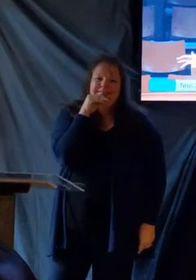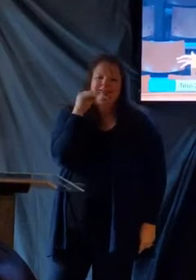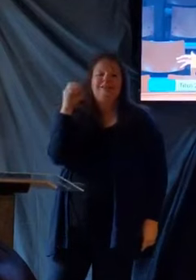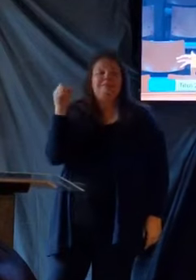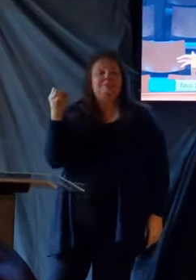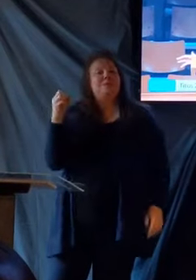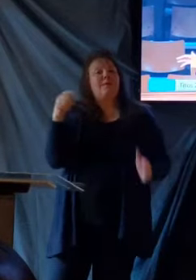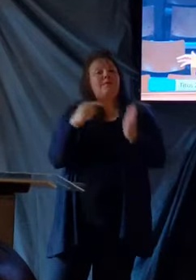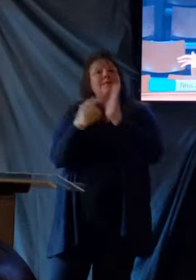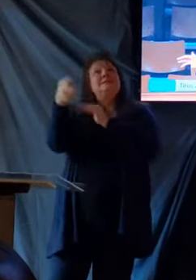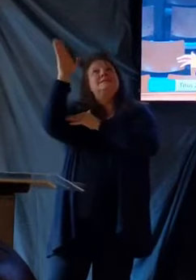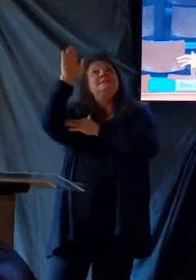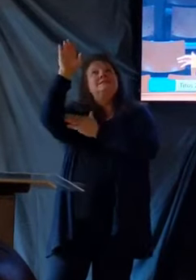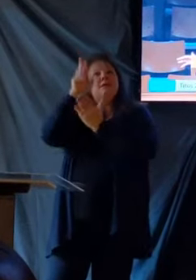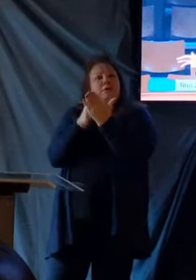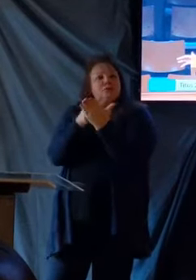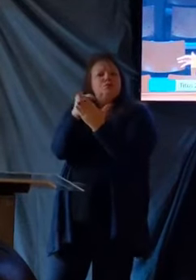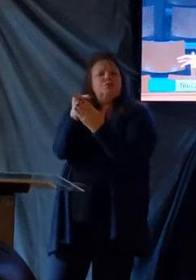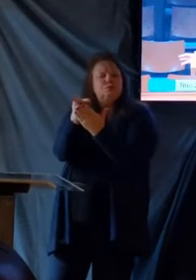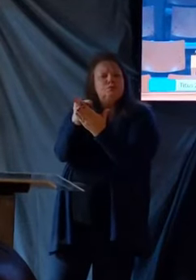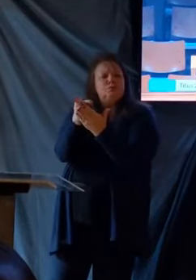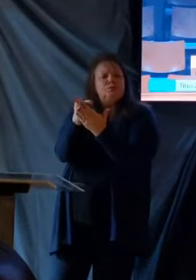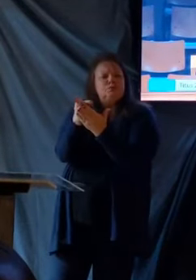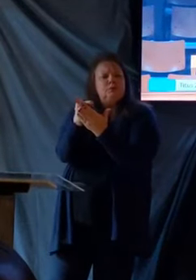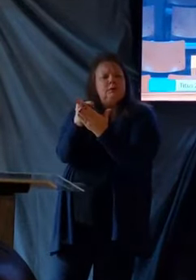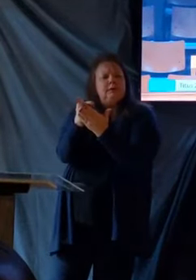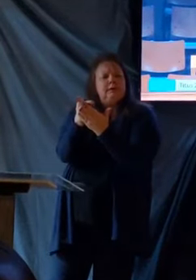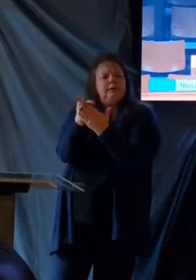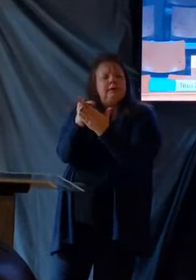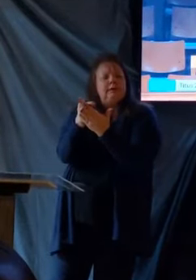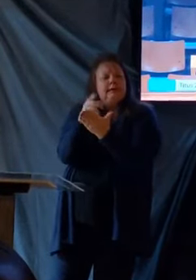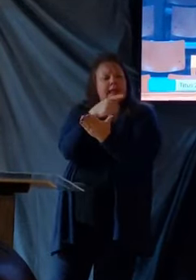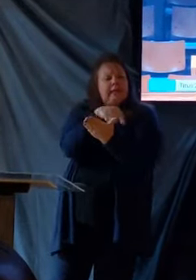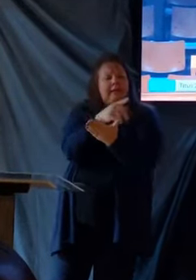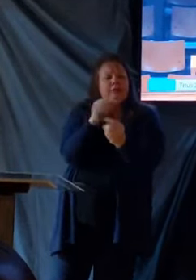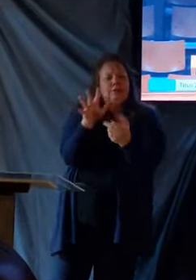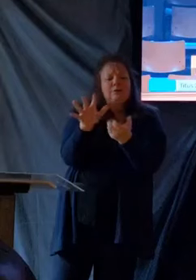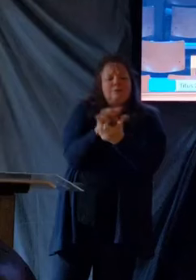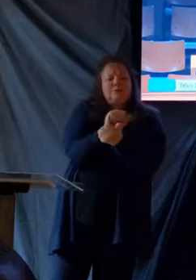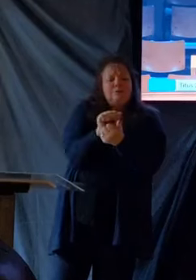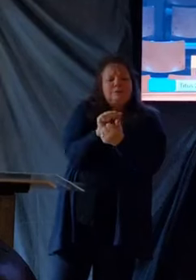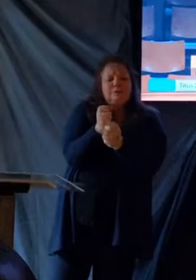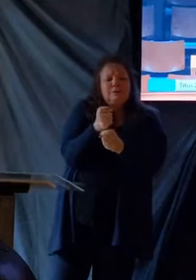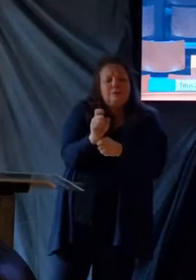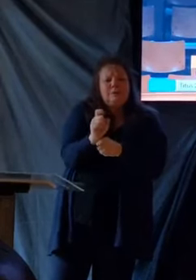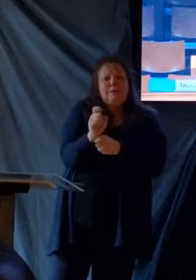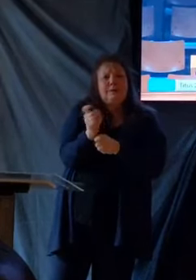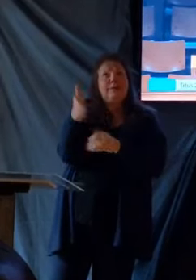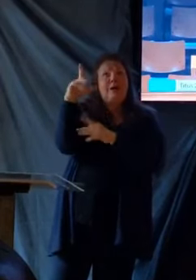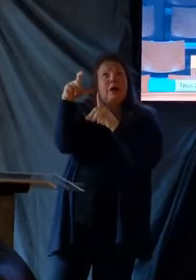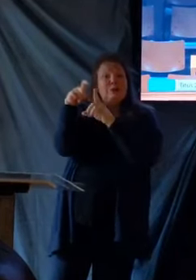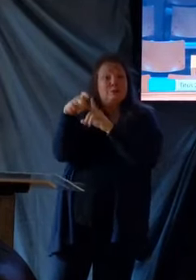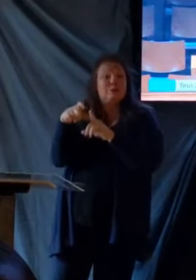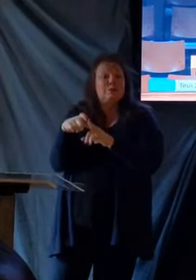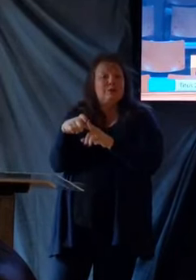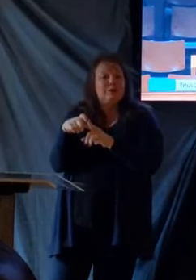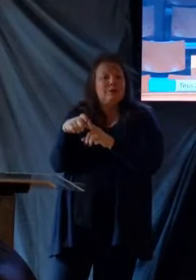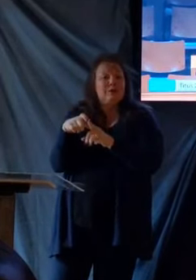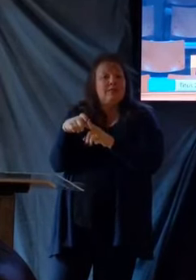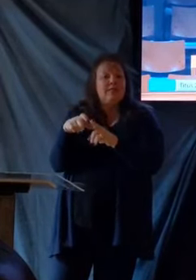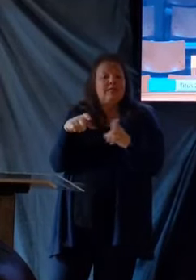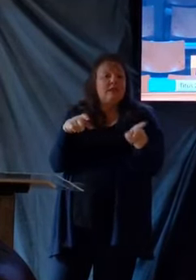So this is God's truth. And that's just a way of undermining and trying to do away with the Word of God that you